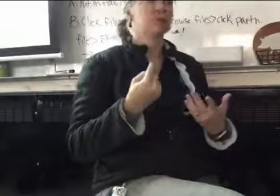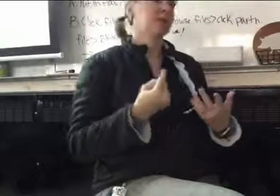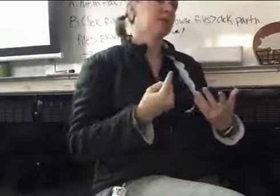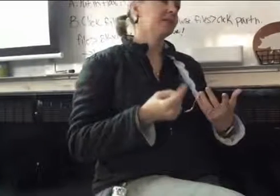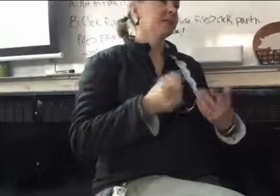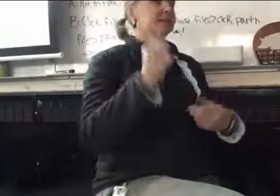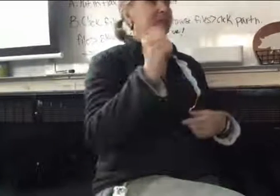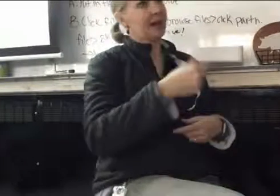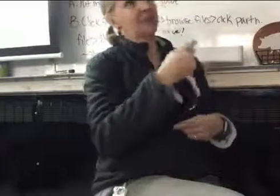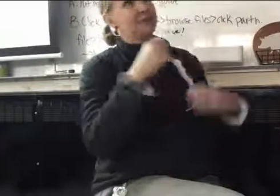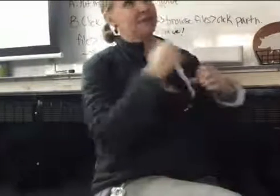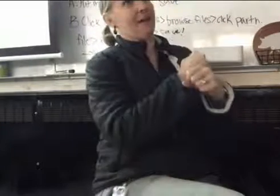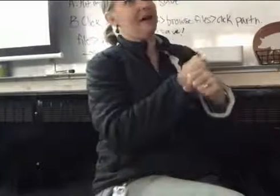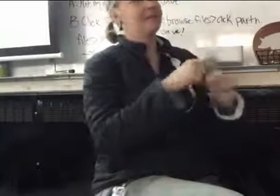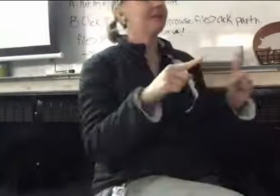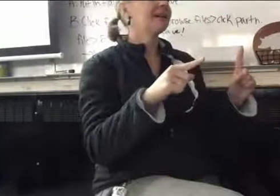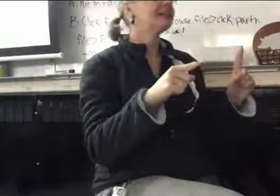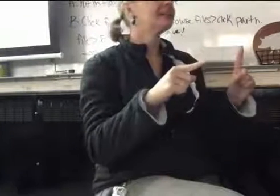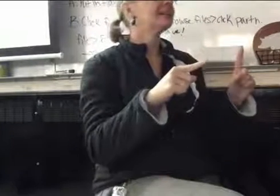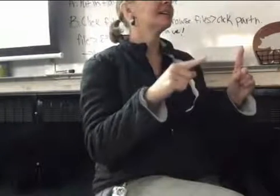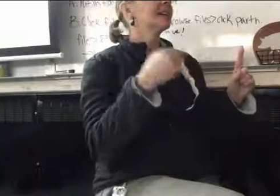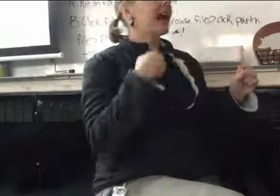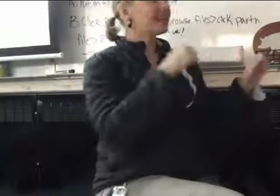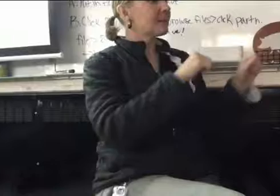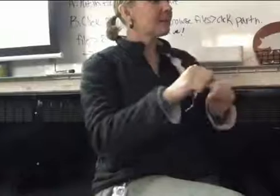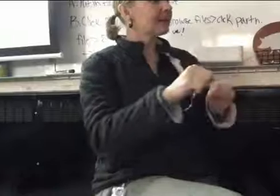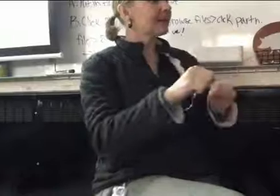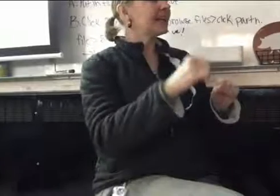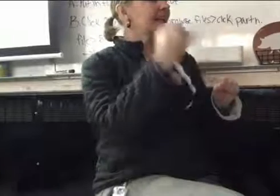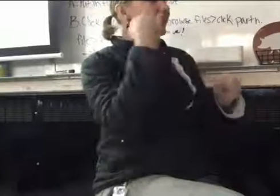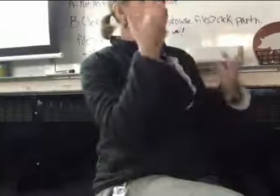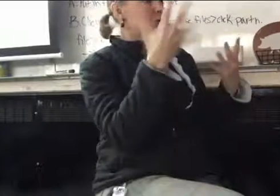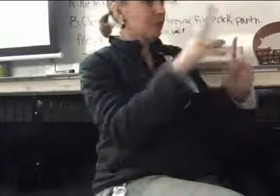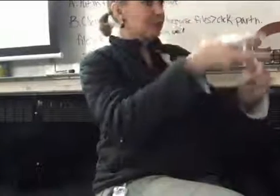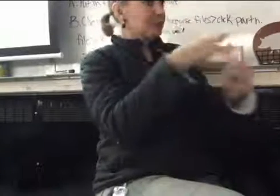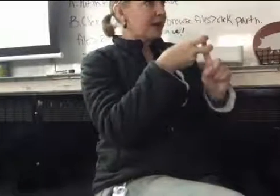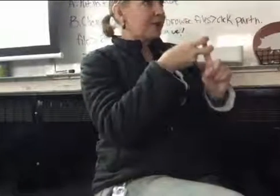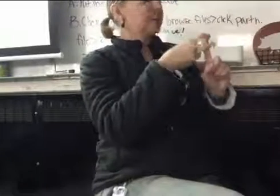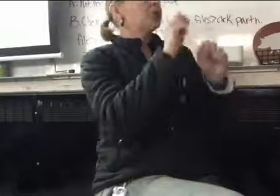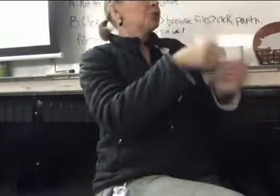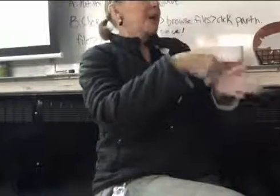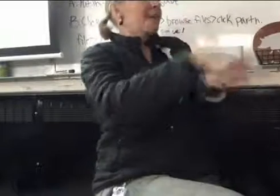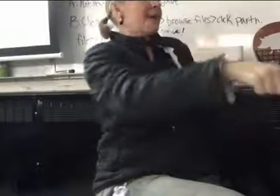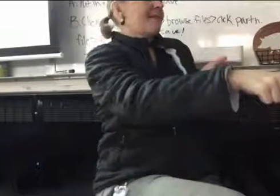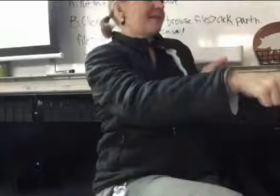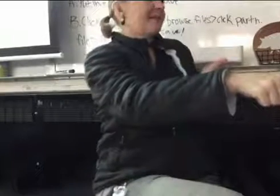had the ability that you could pay to get out of the draft. If you found